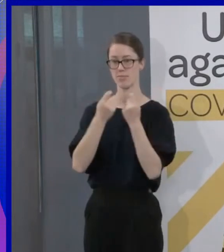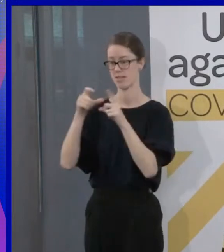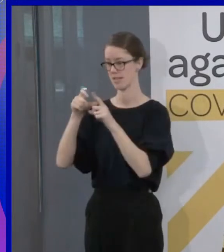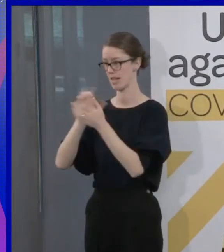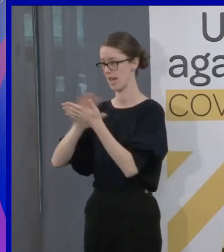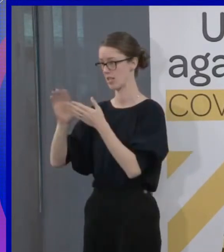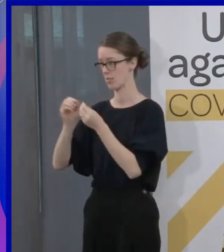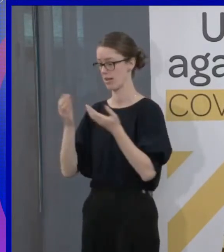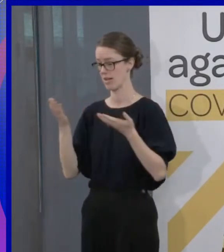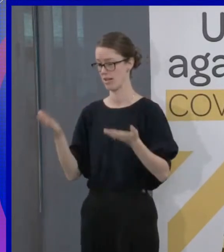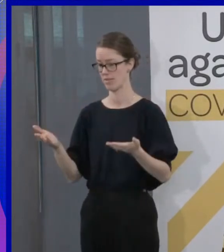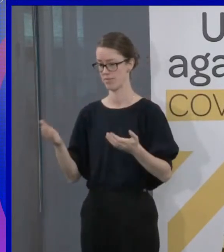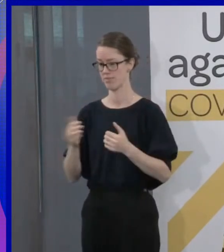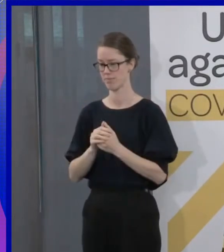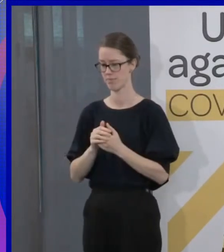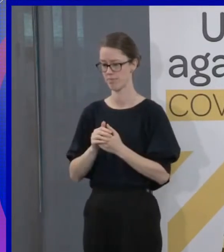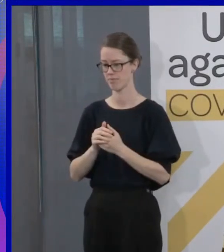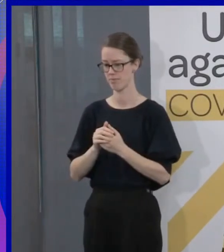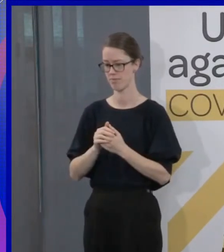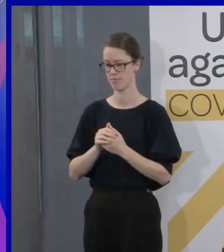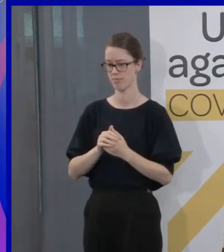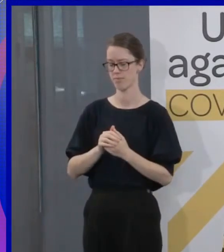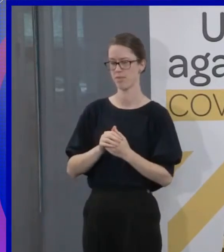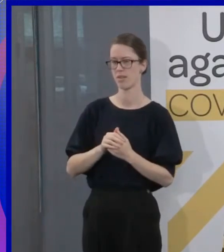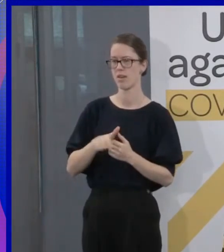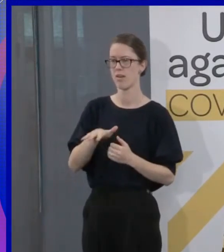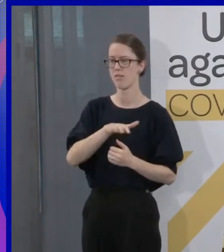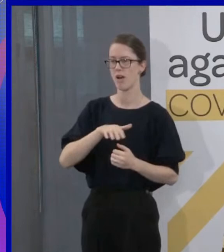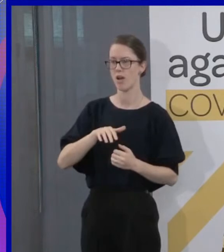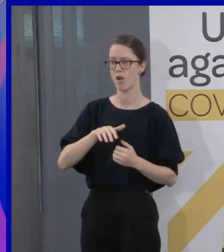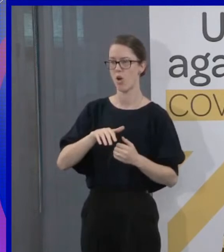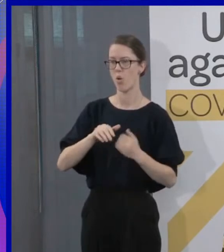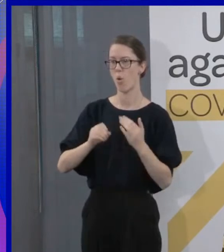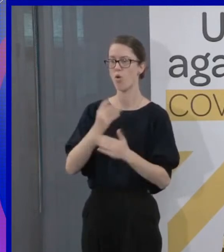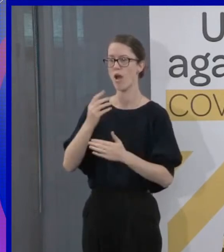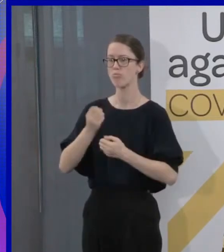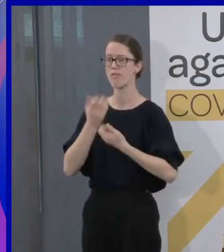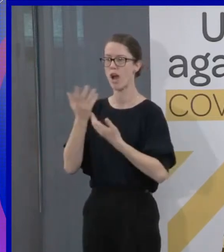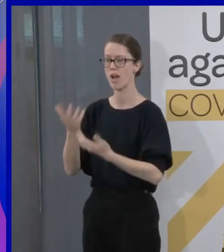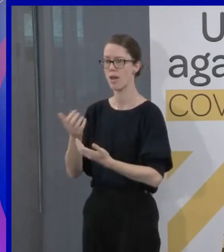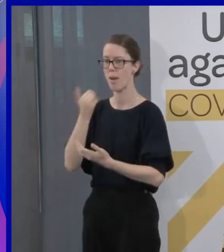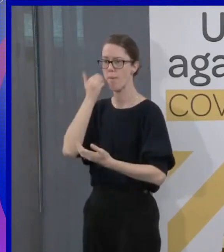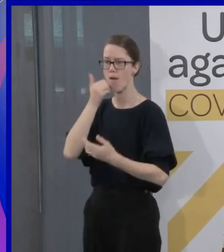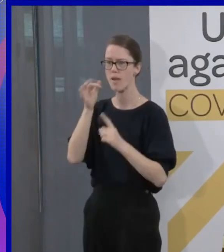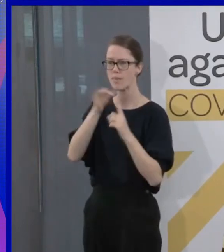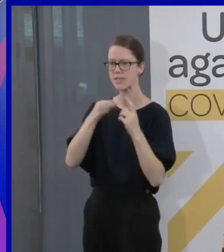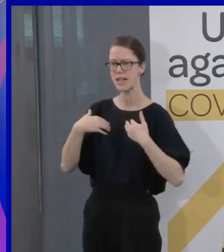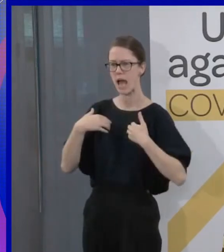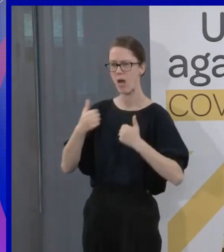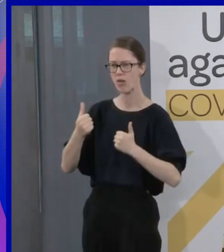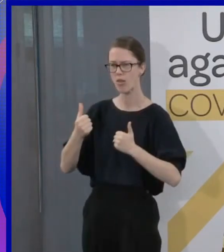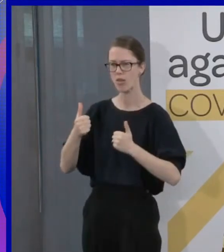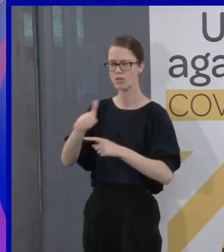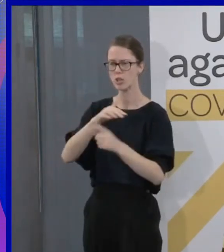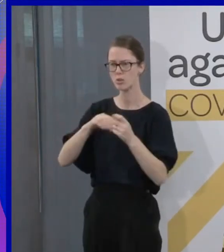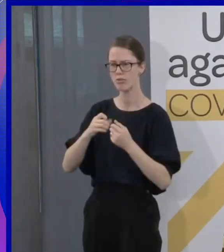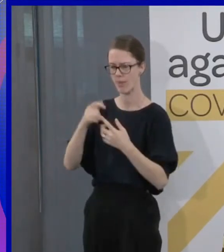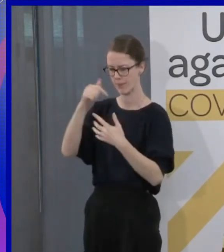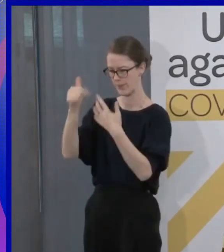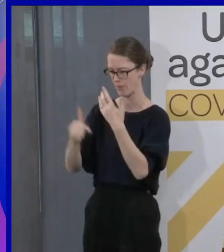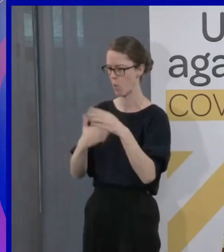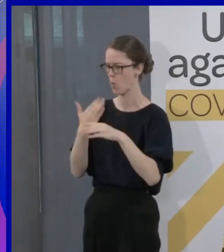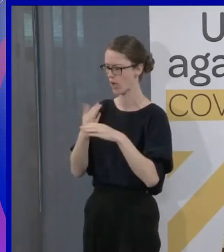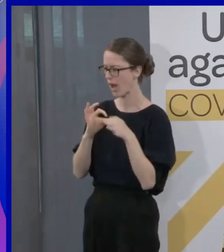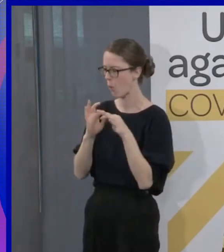team, Pacific Whānau Ora provider and the Māori Whānau Ora provider, plus Māori and Pacific health and social providers are working